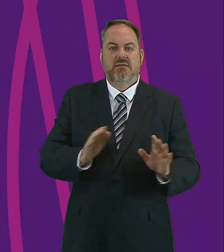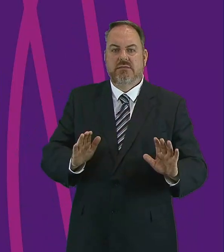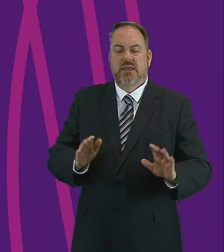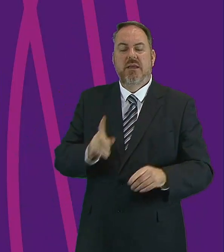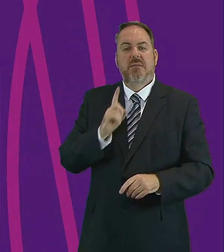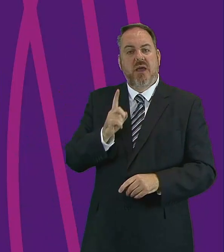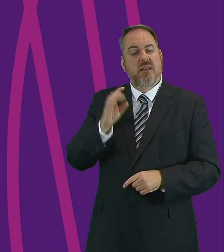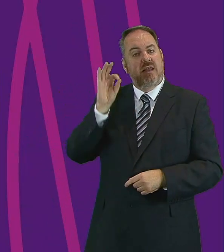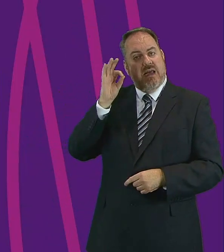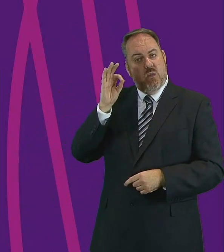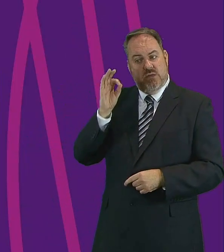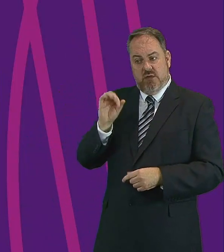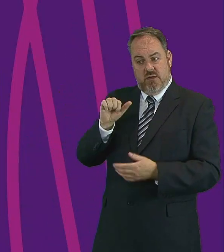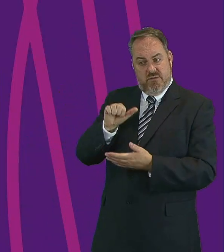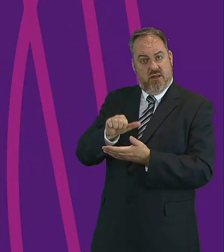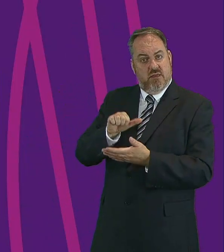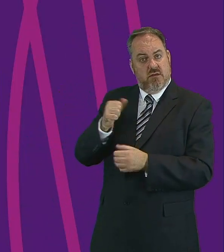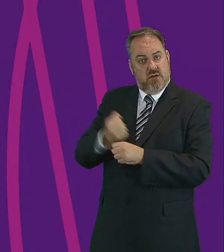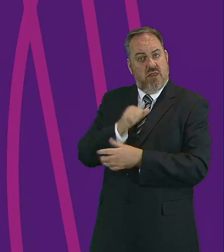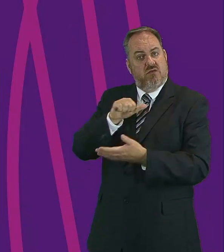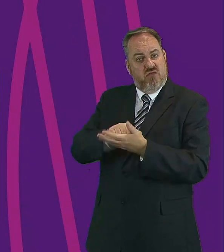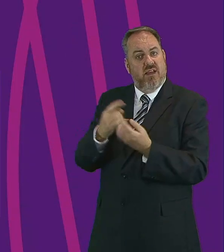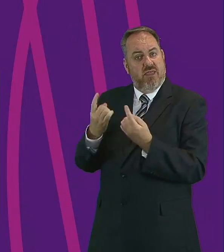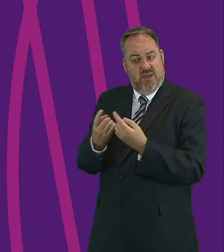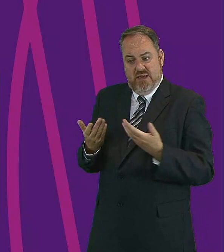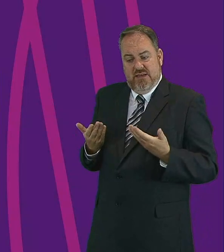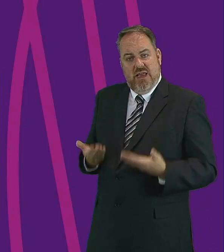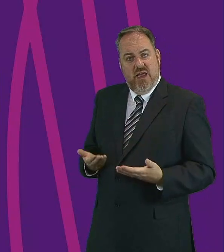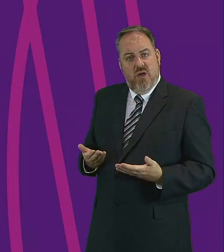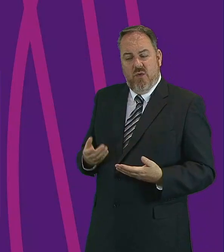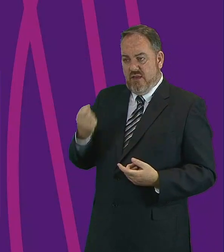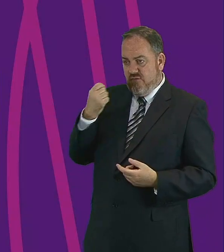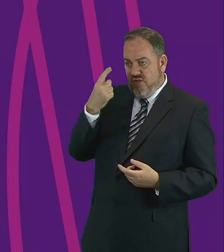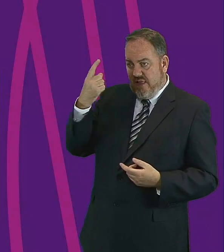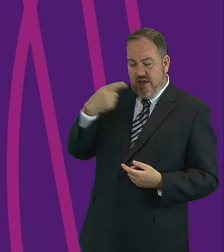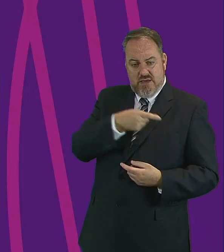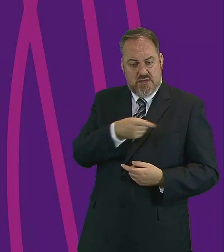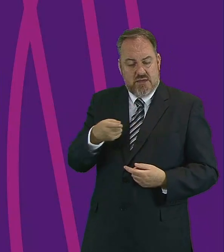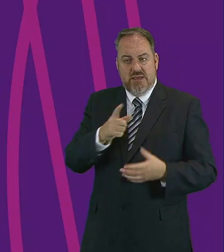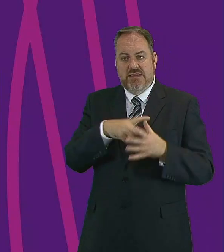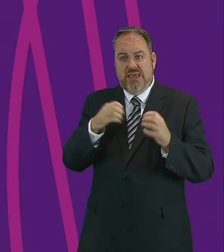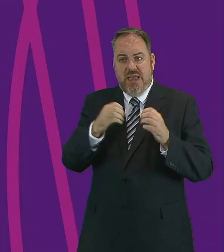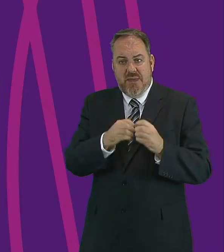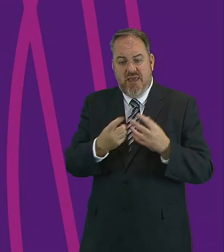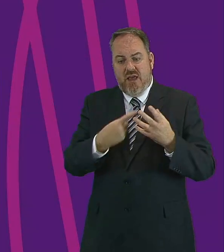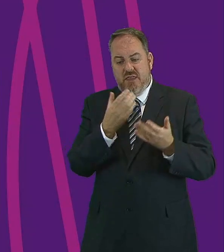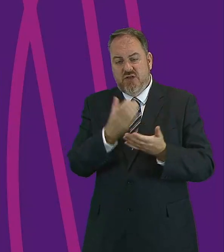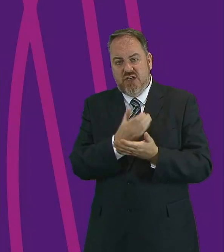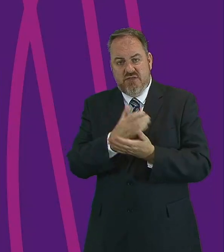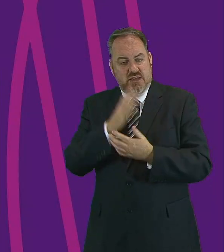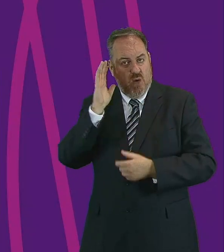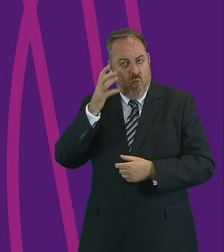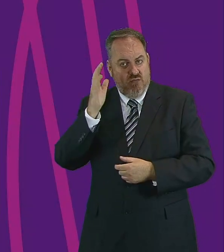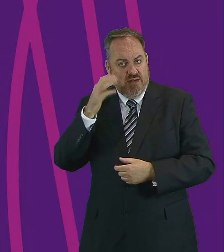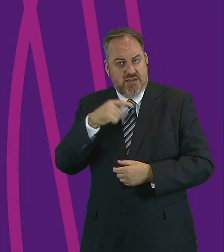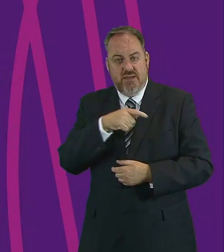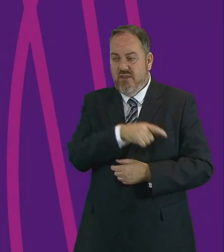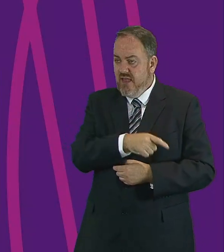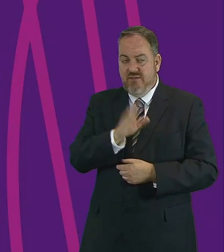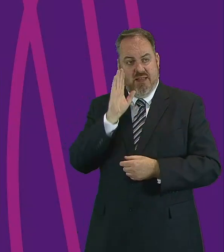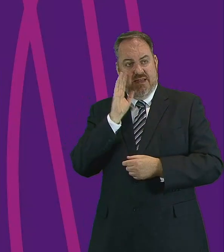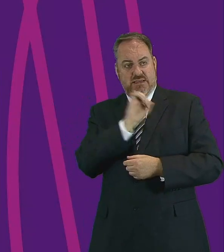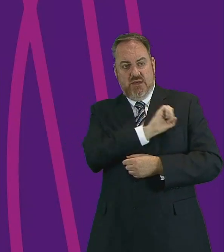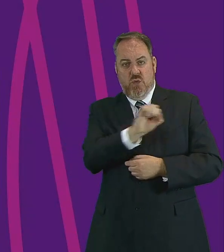I think, rightly has responded to understandable concerns about the impact of the proposals on the advice sector,